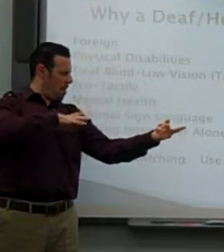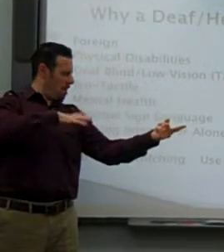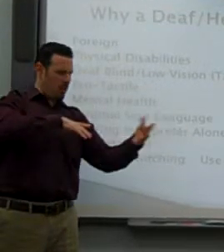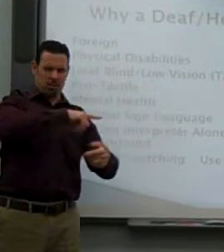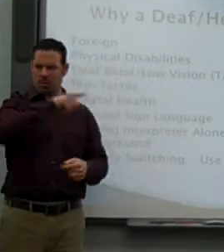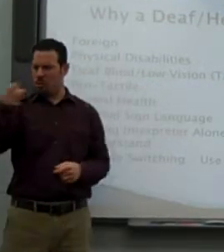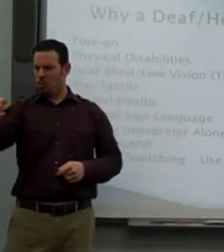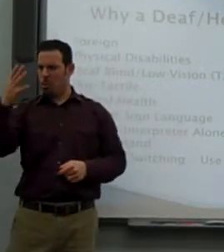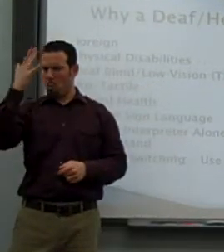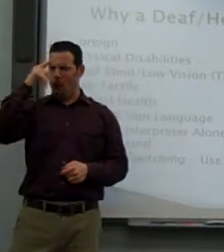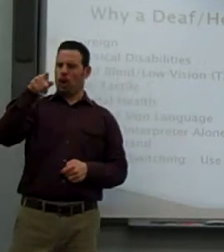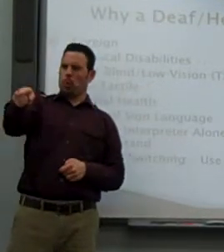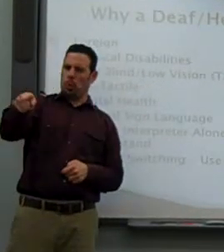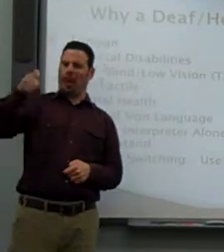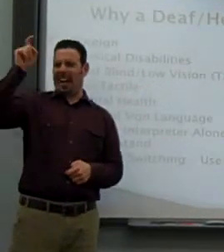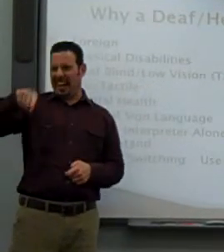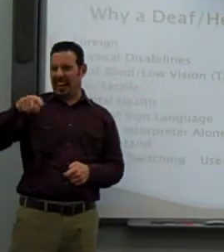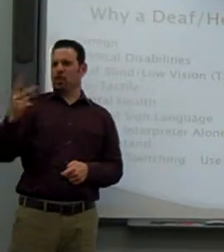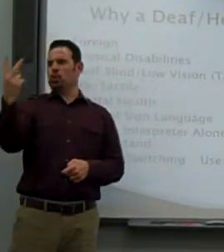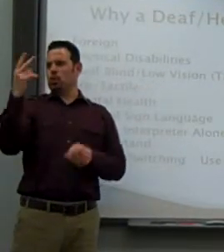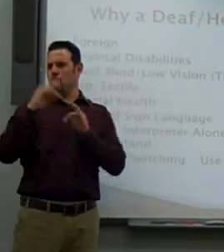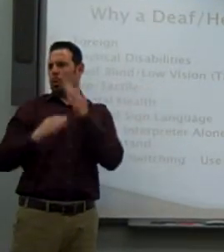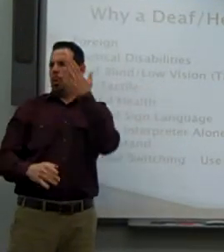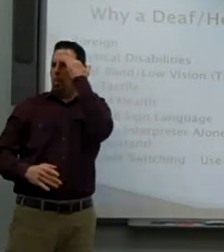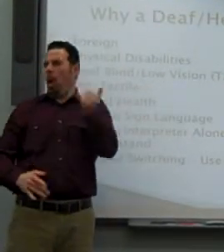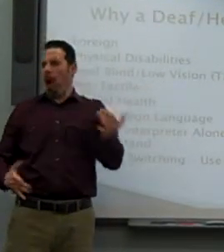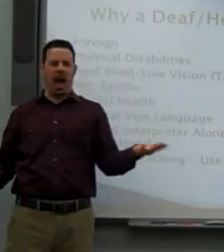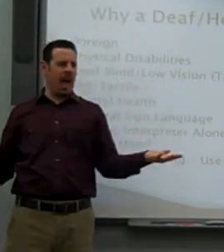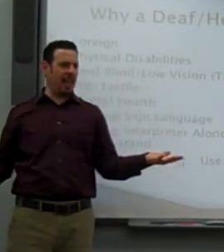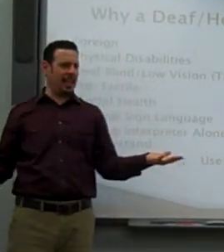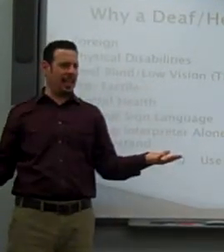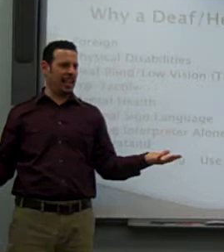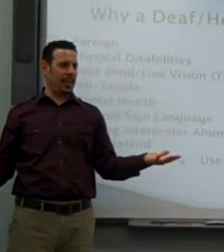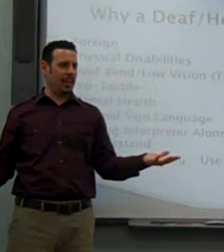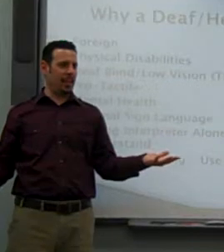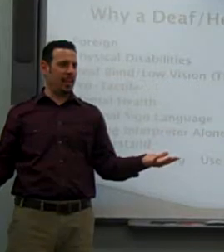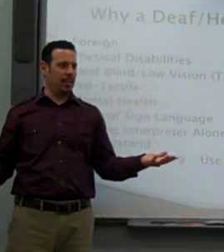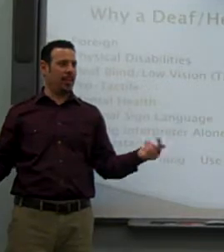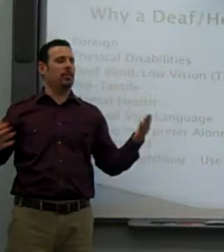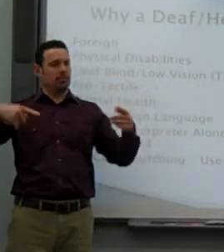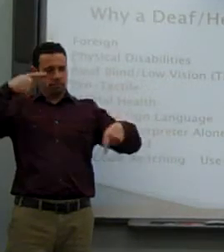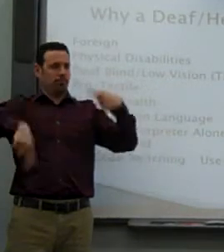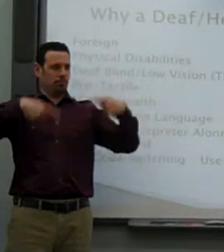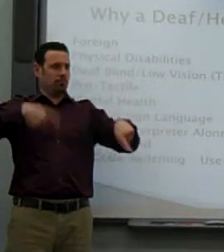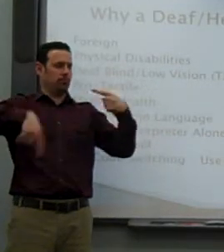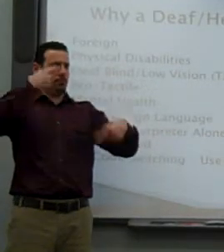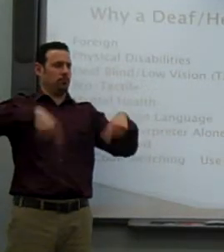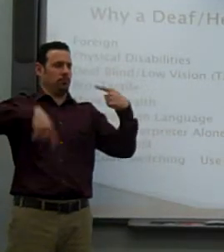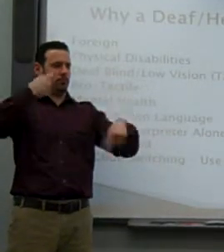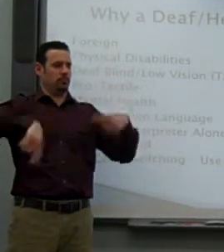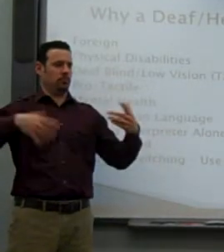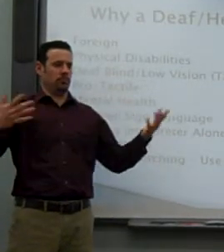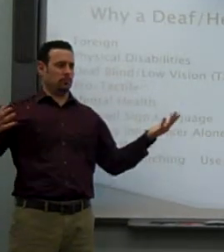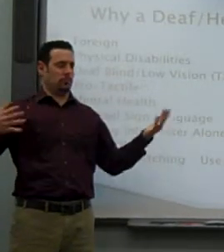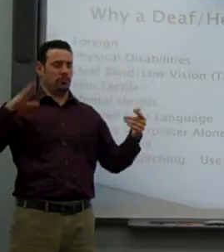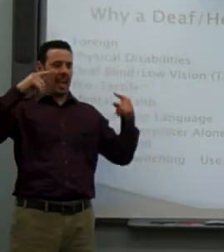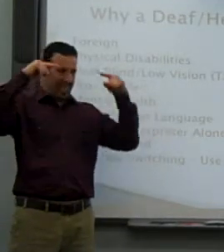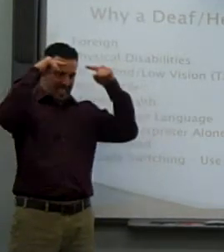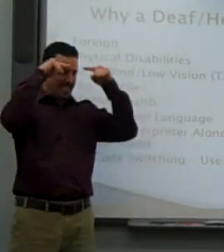So how come at the other appointment, or so let's example, why would they use a CDI in one appointment but not use a CDI in the